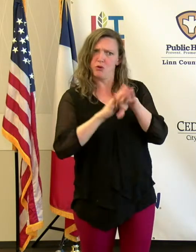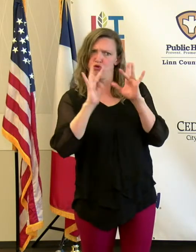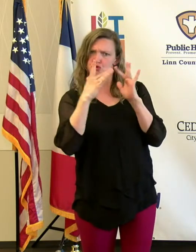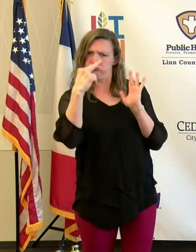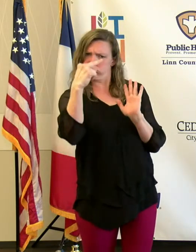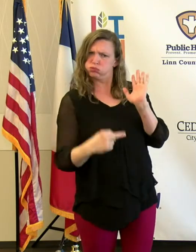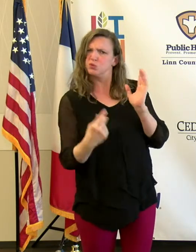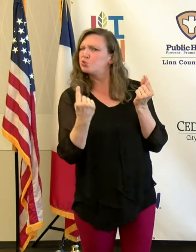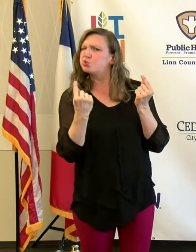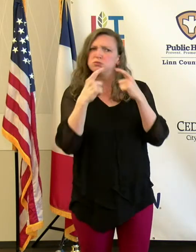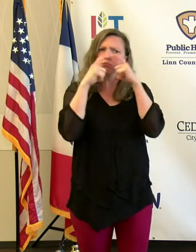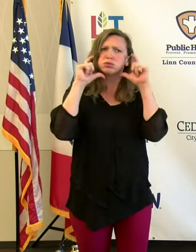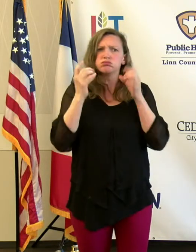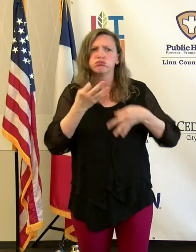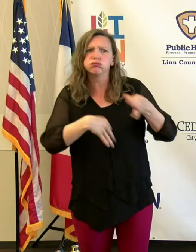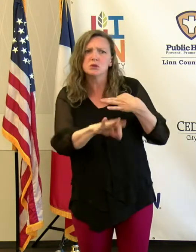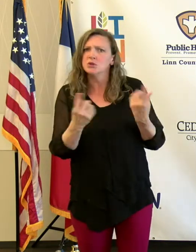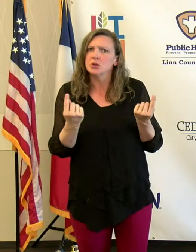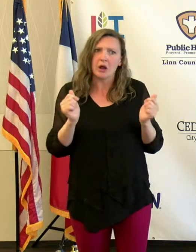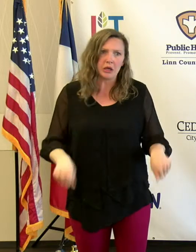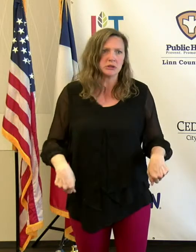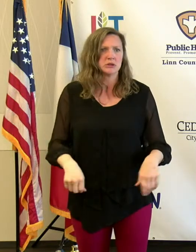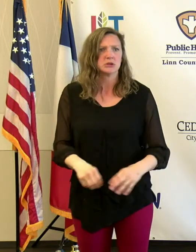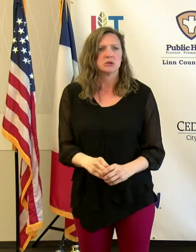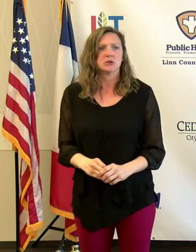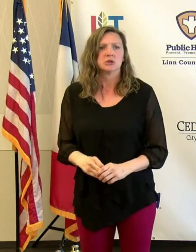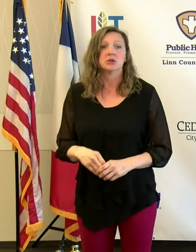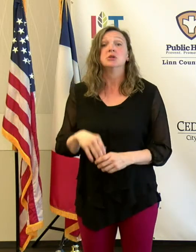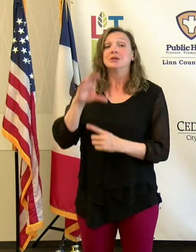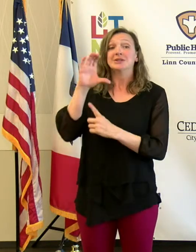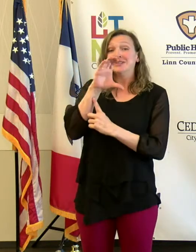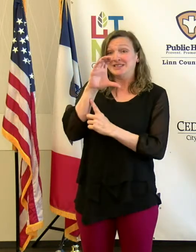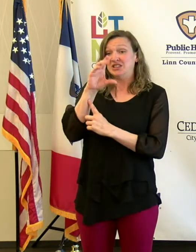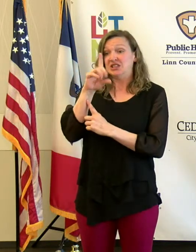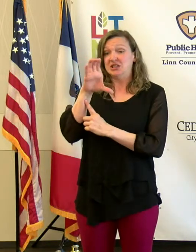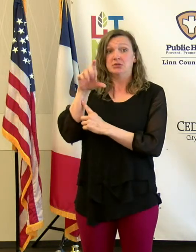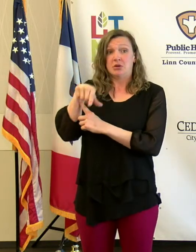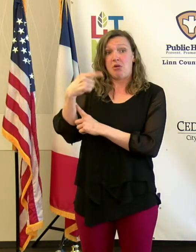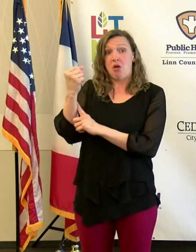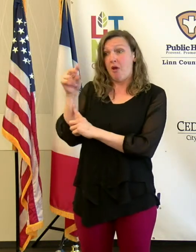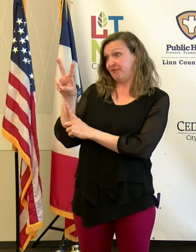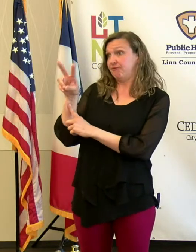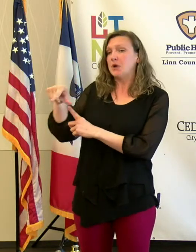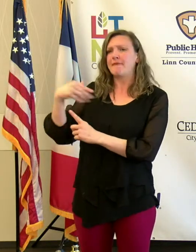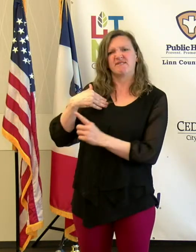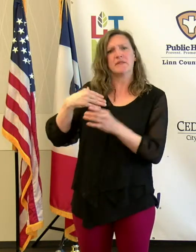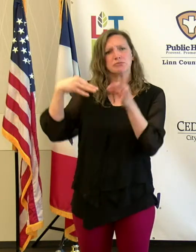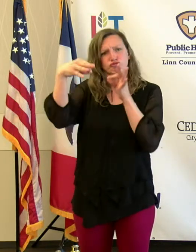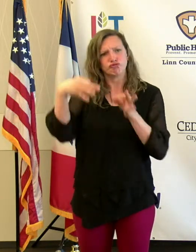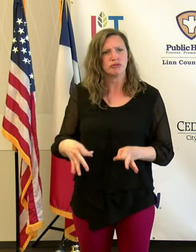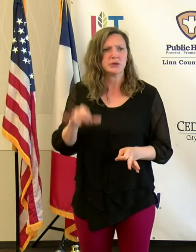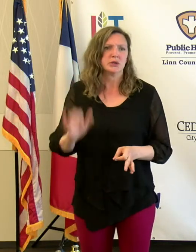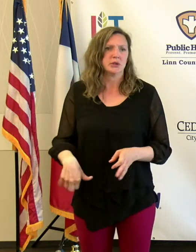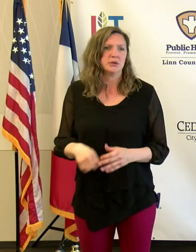cdc.gov website. Masks should not be placed on children under the age of 2.